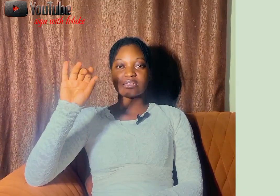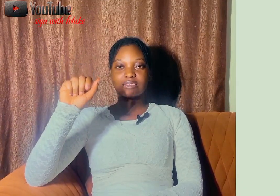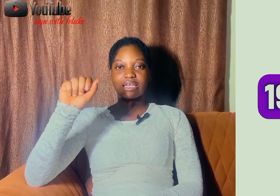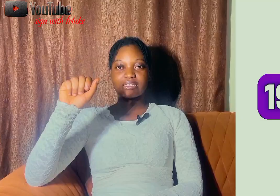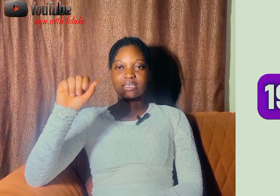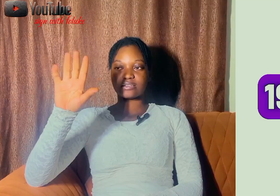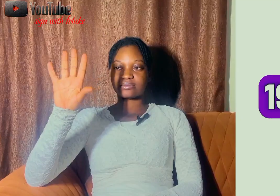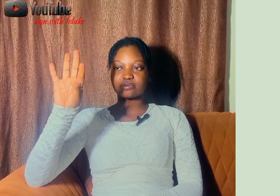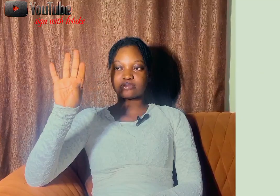19,